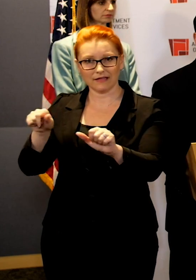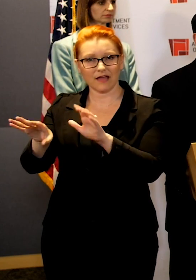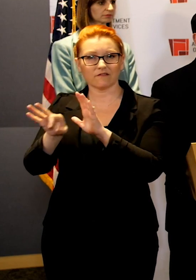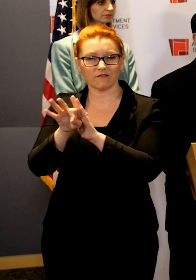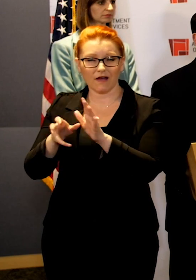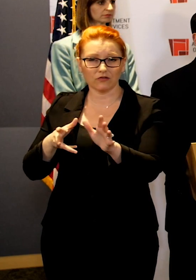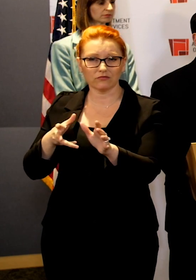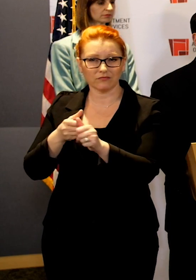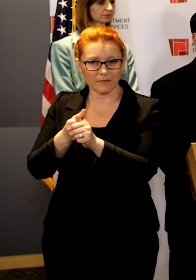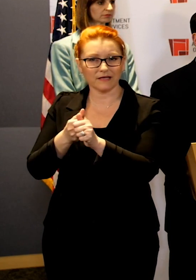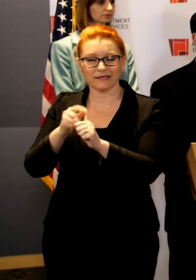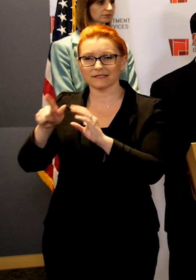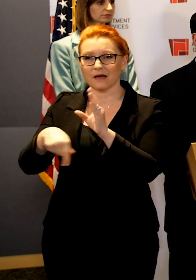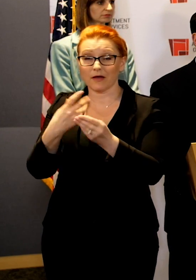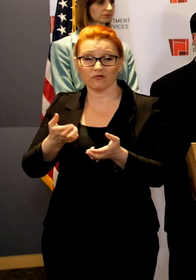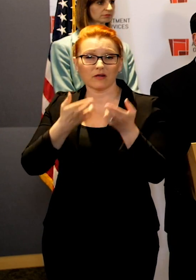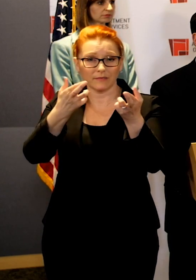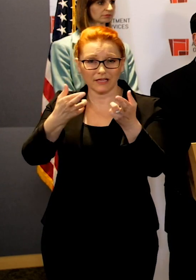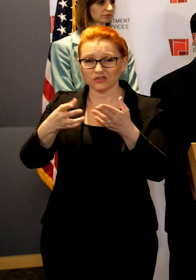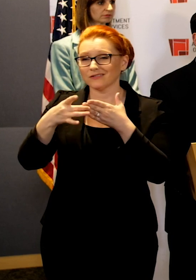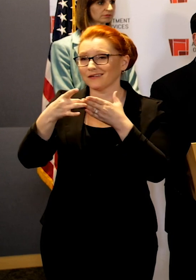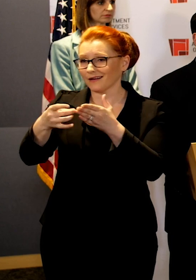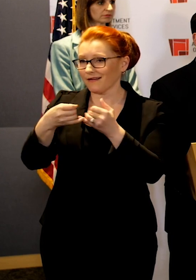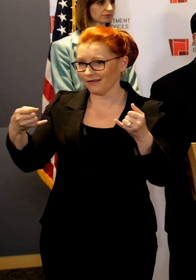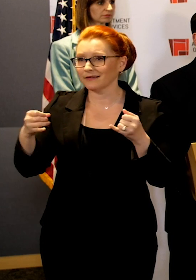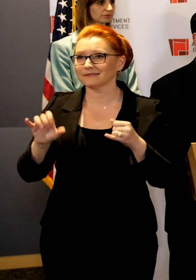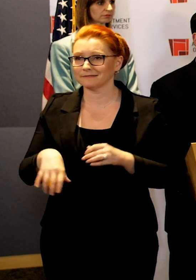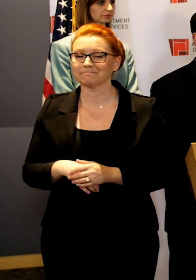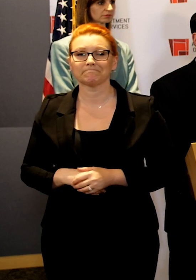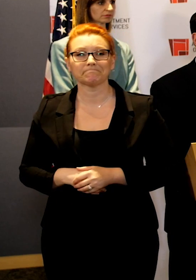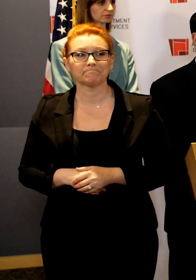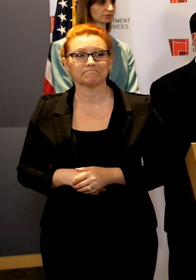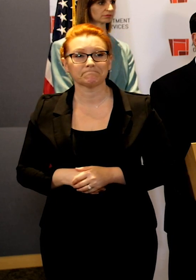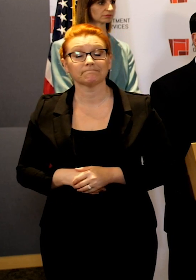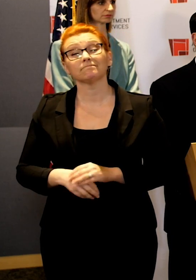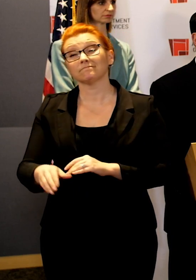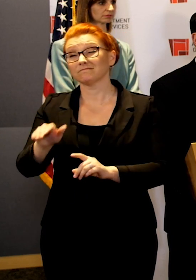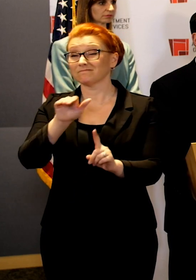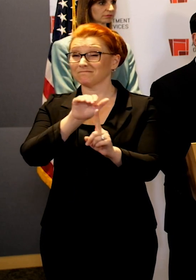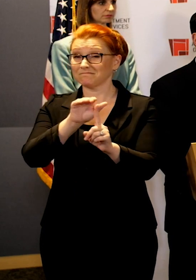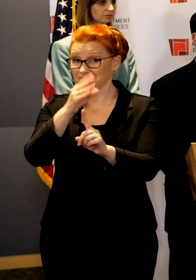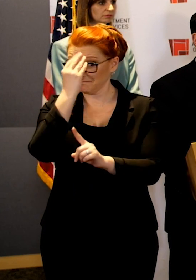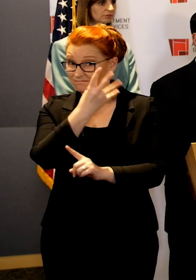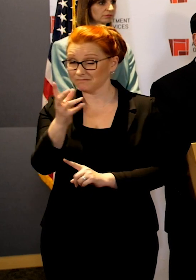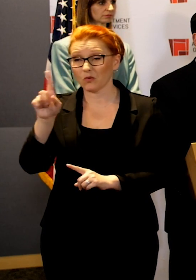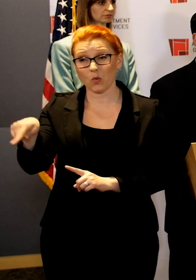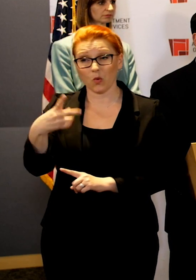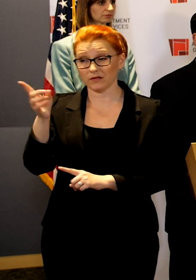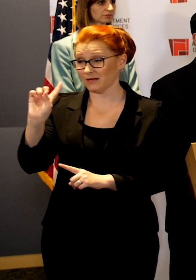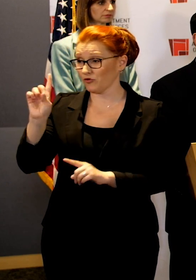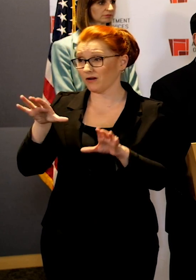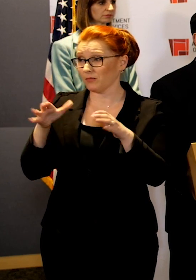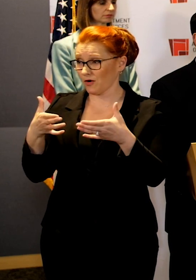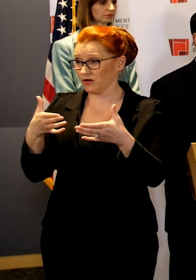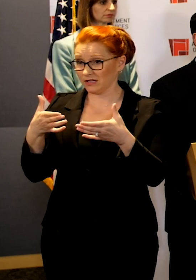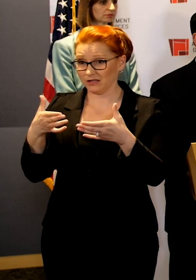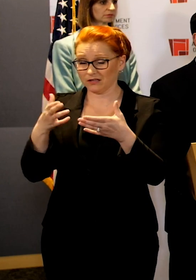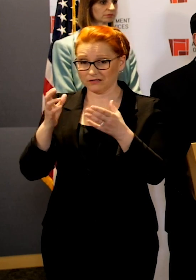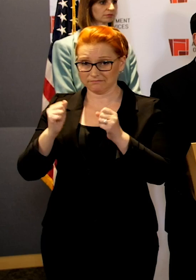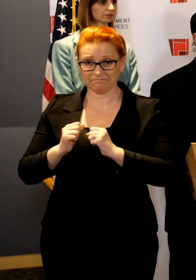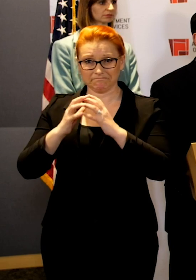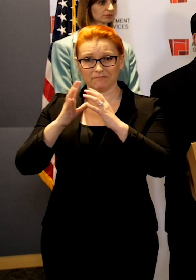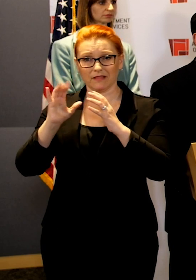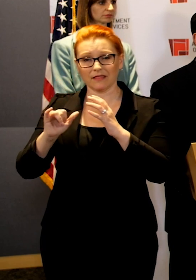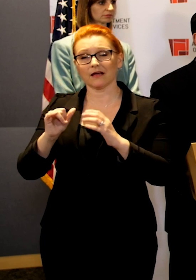related to recommendations and guidelines. As a reminder, only the Democratic Party is participating in this presidential